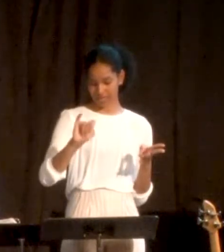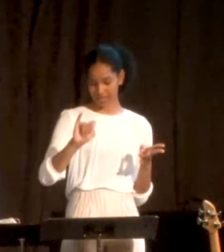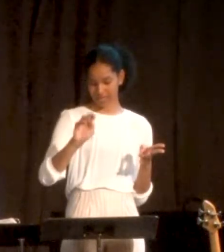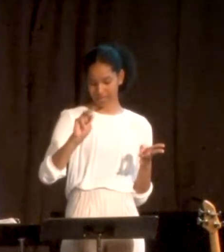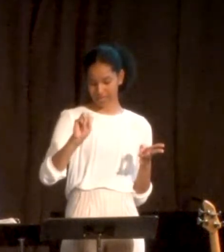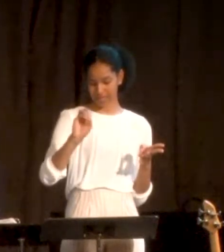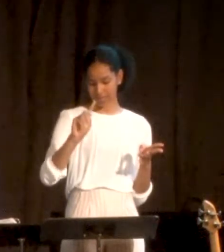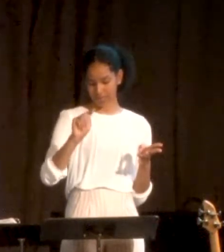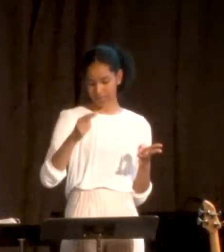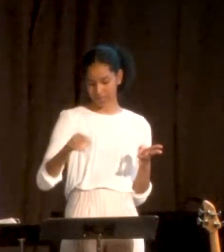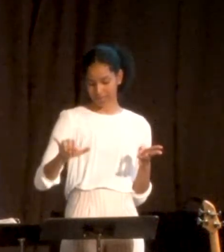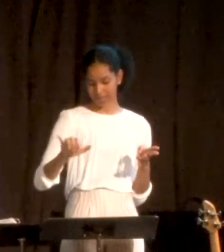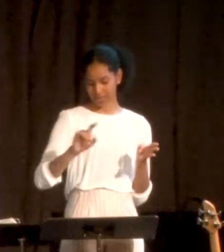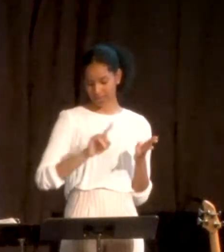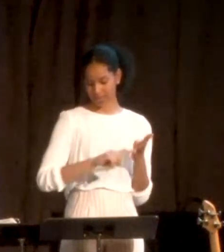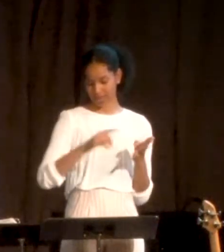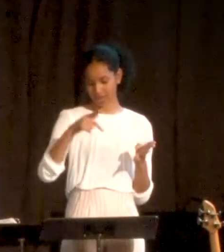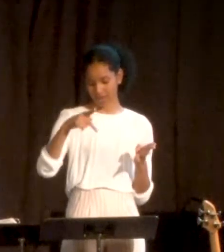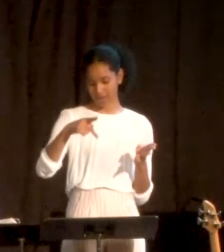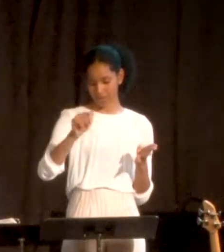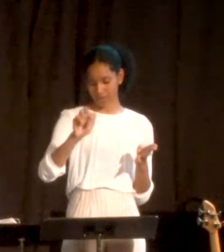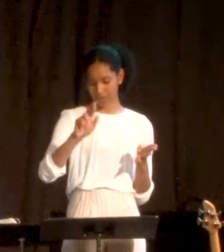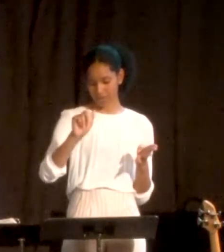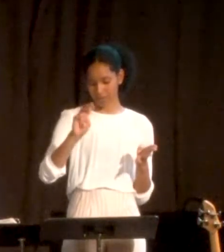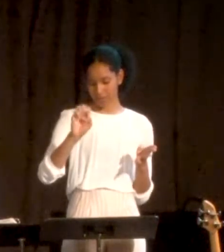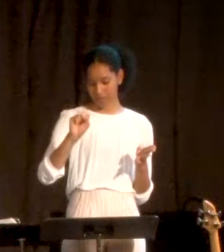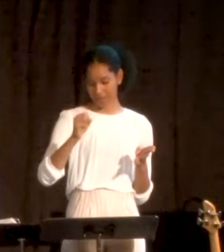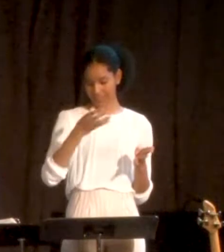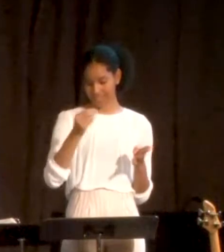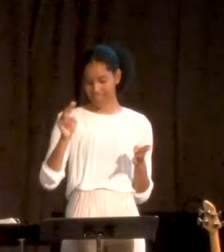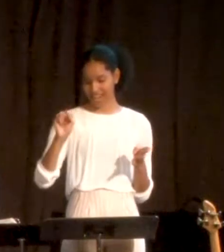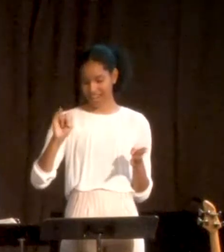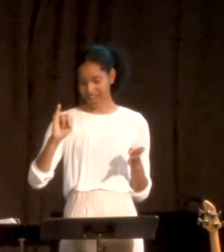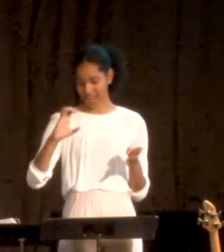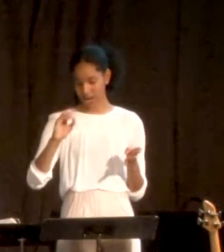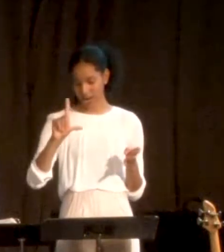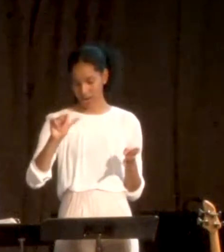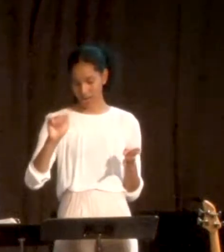prayed and laid their hands on them.